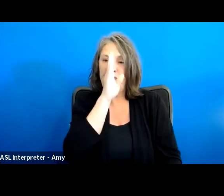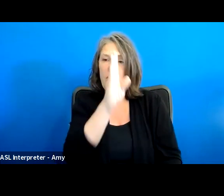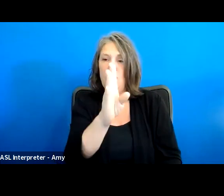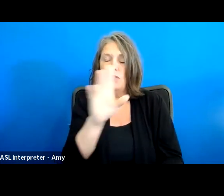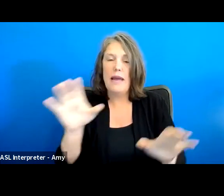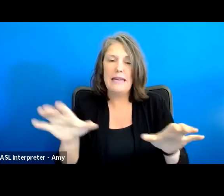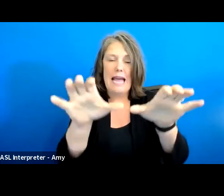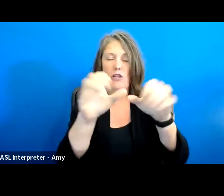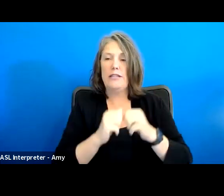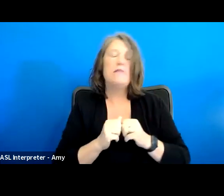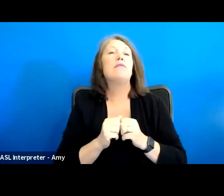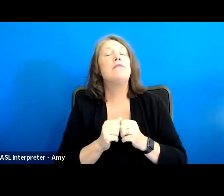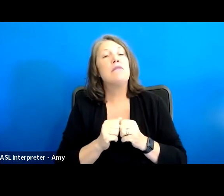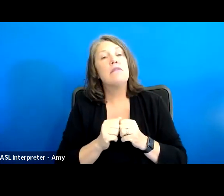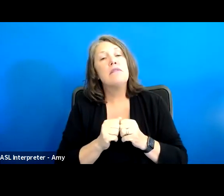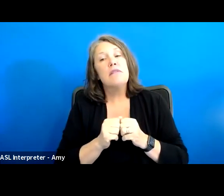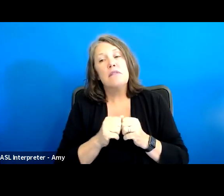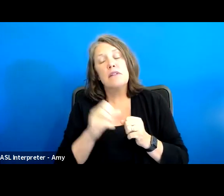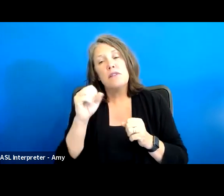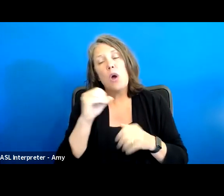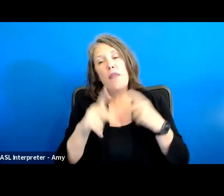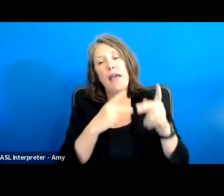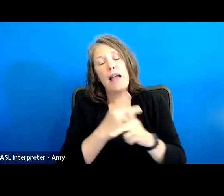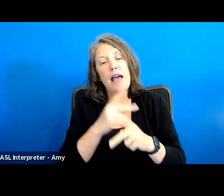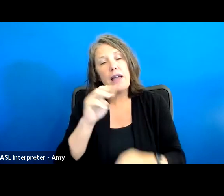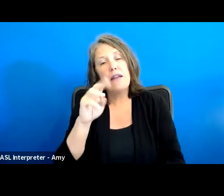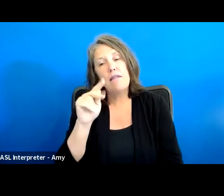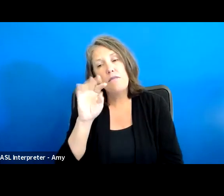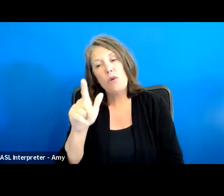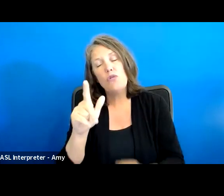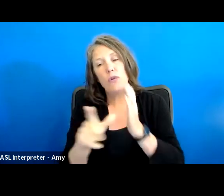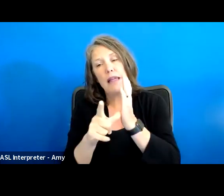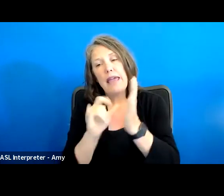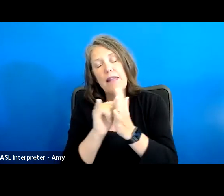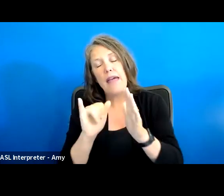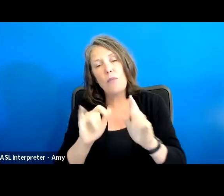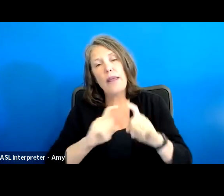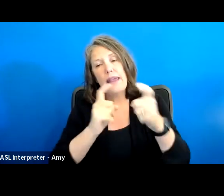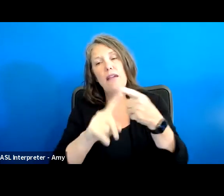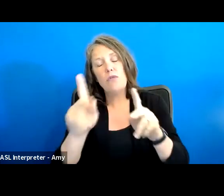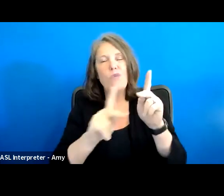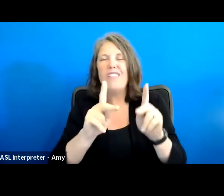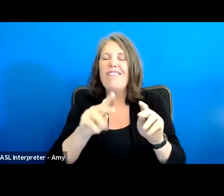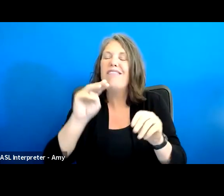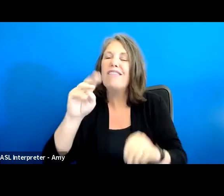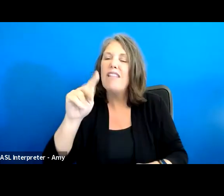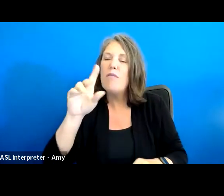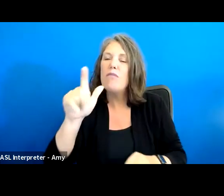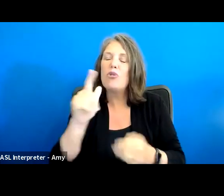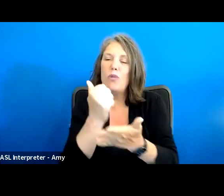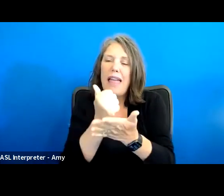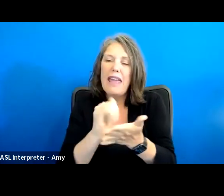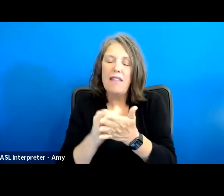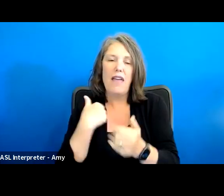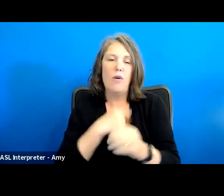action. So the kind of mutual aid that we give with others in our community.